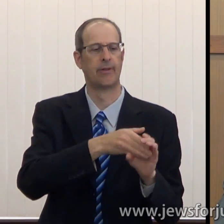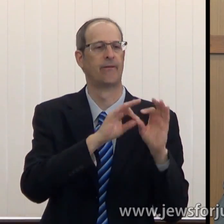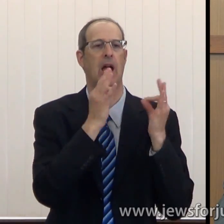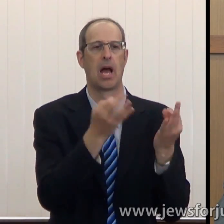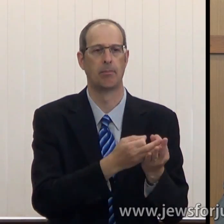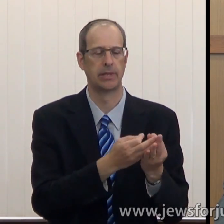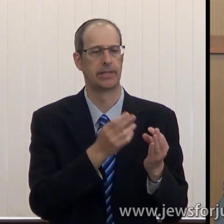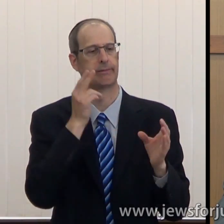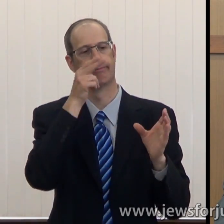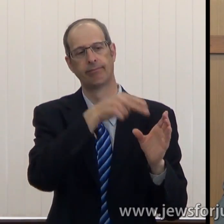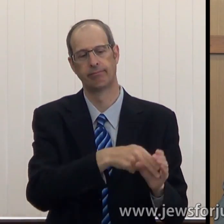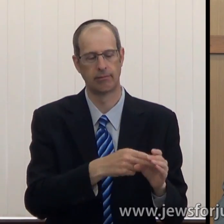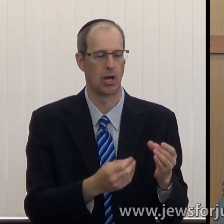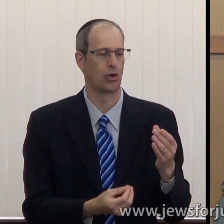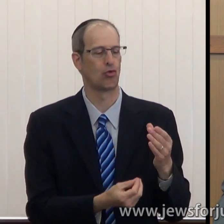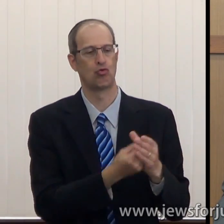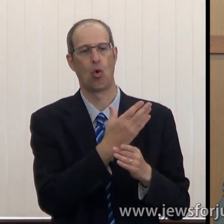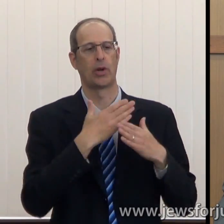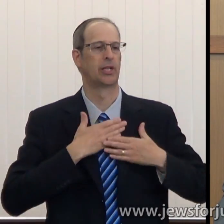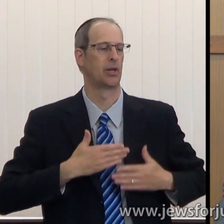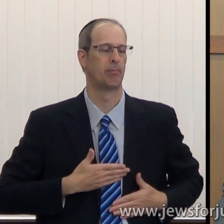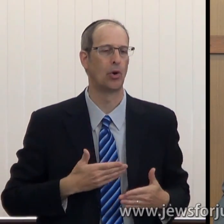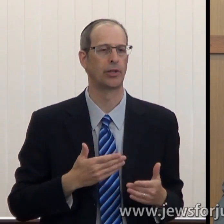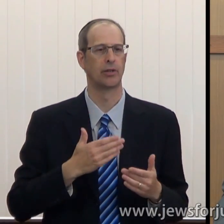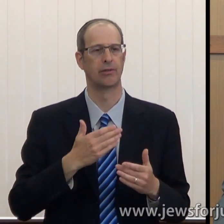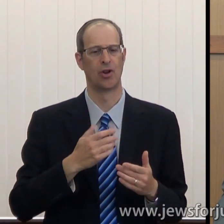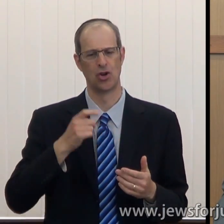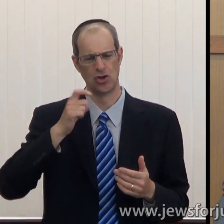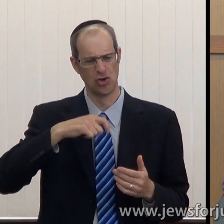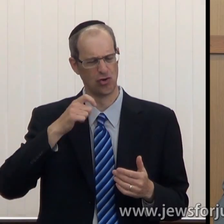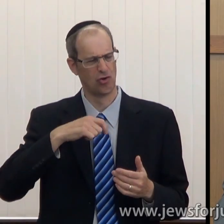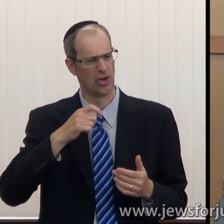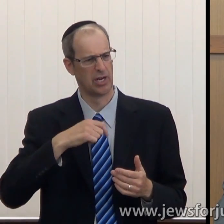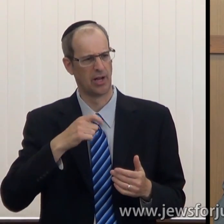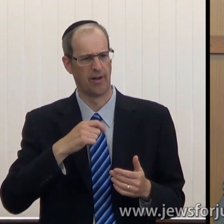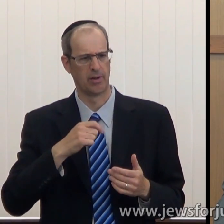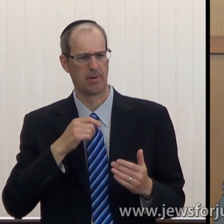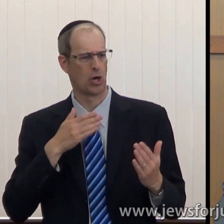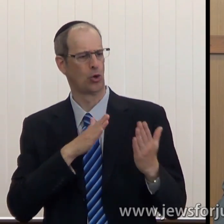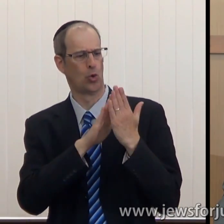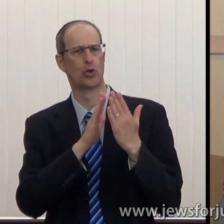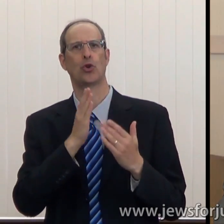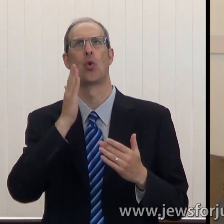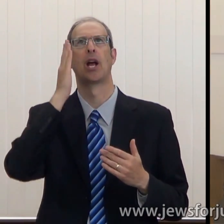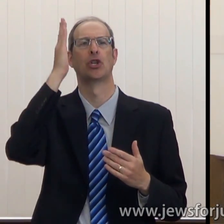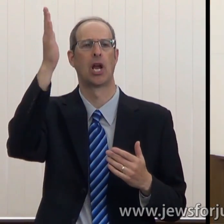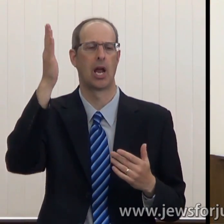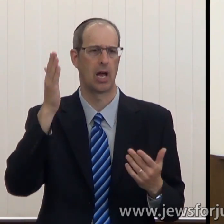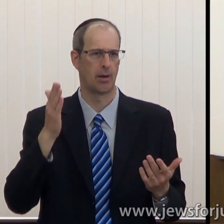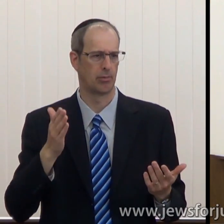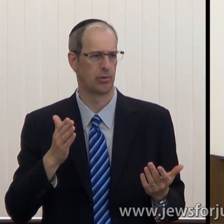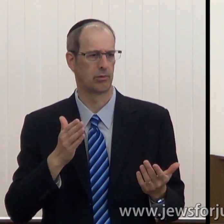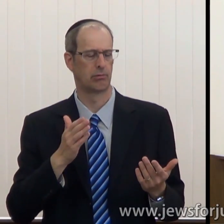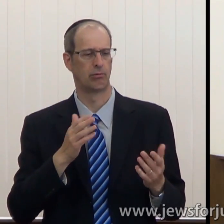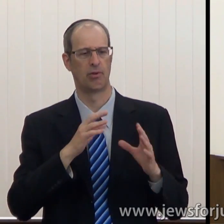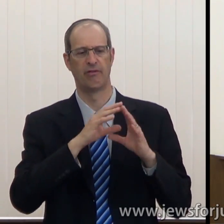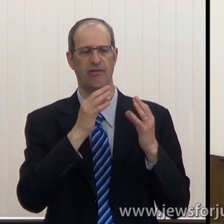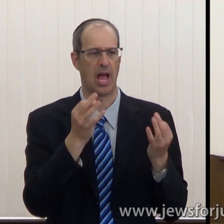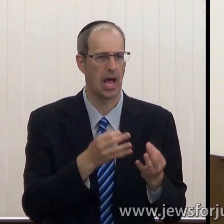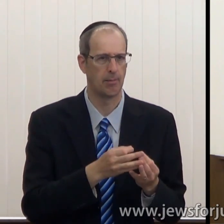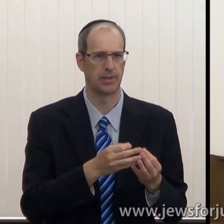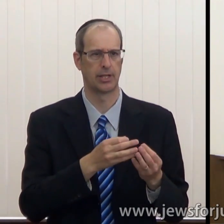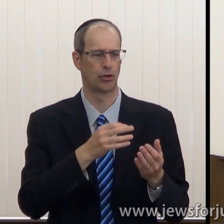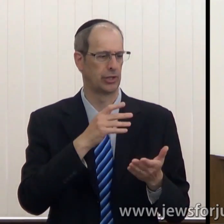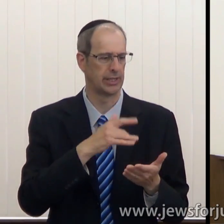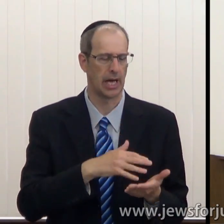time growing as a person? Why didn't I spend more time getting closer to Hashem?" So this